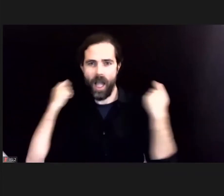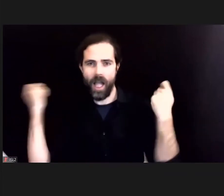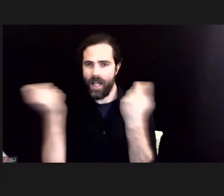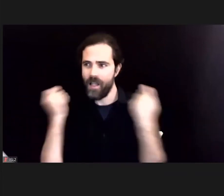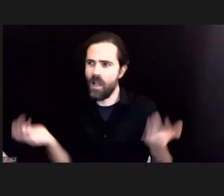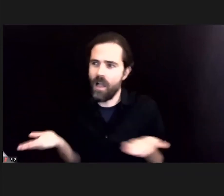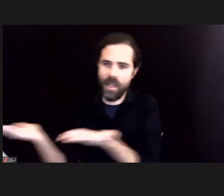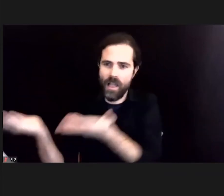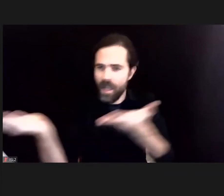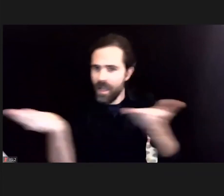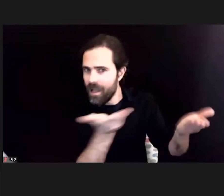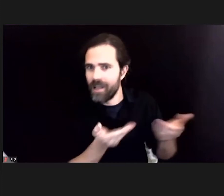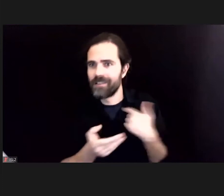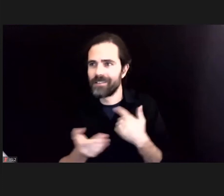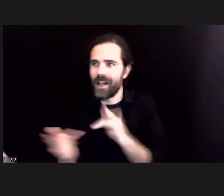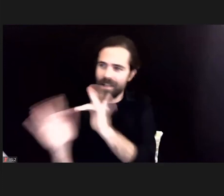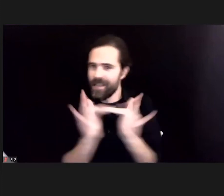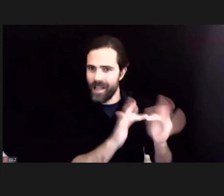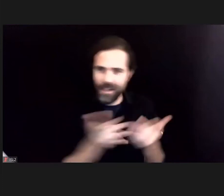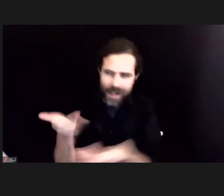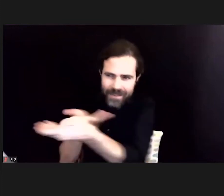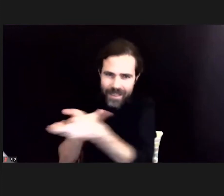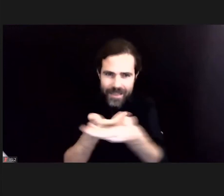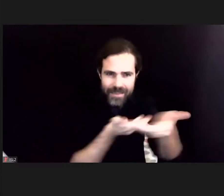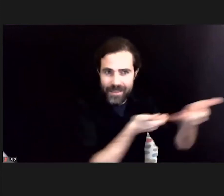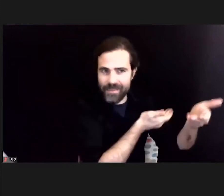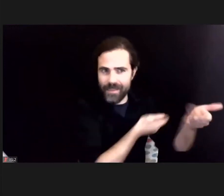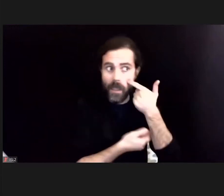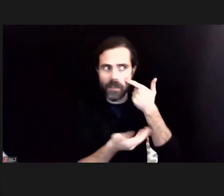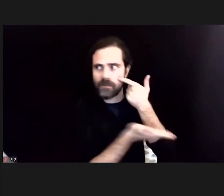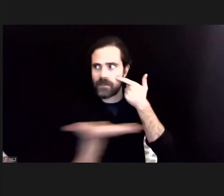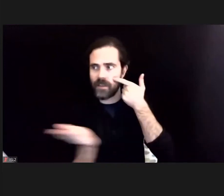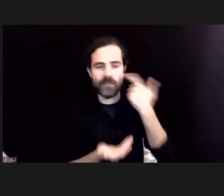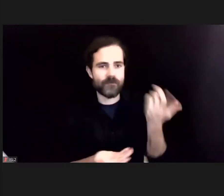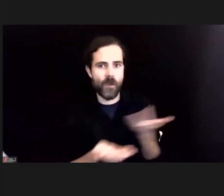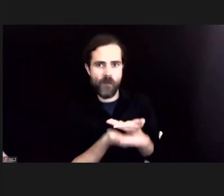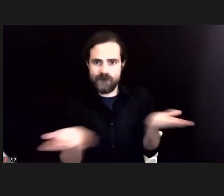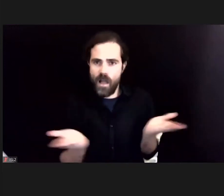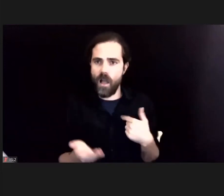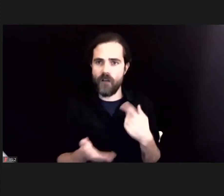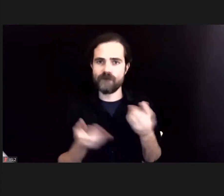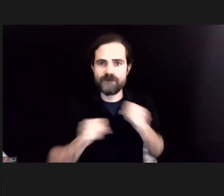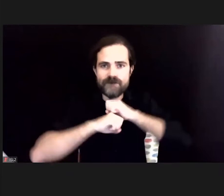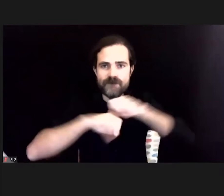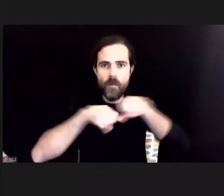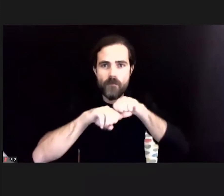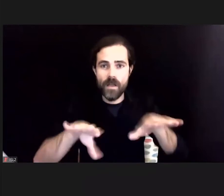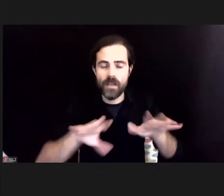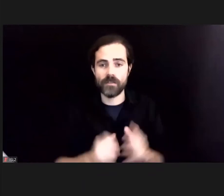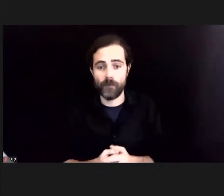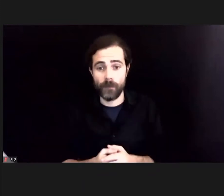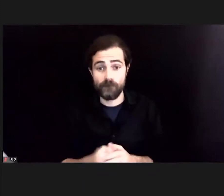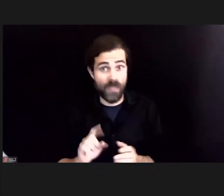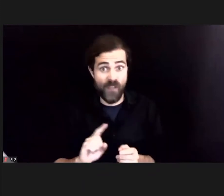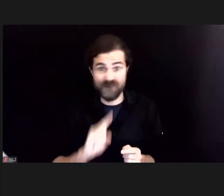reliable information, because in the end, this project is tackling one of the first barriers that we encounter when we try to find technology that